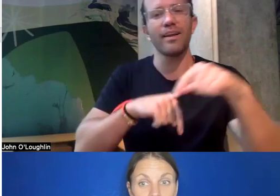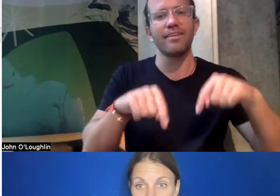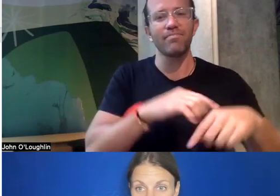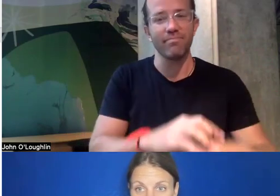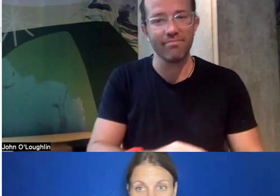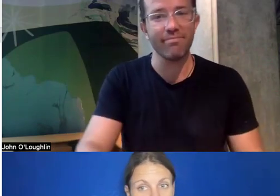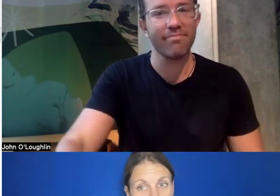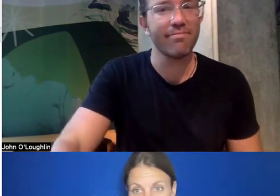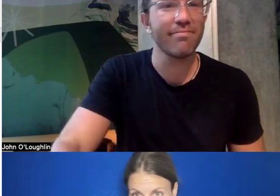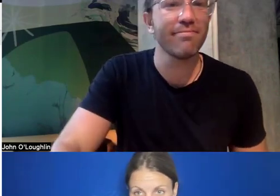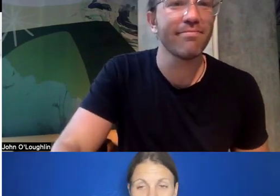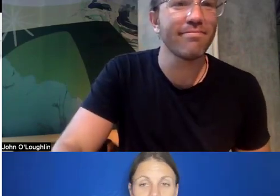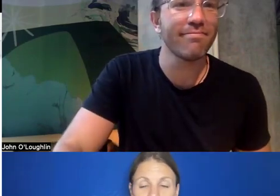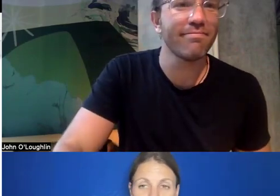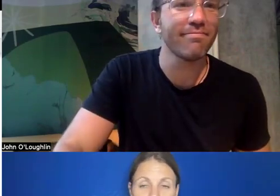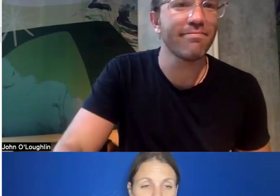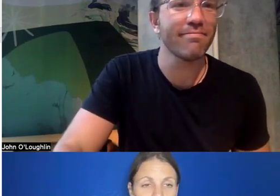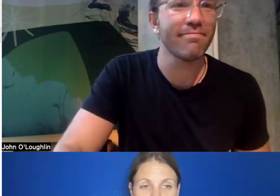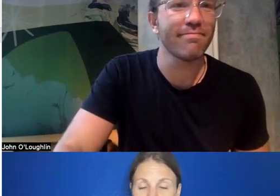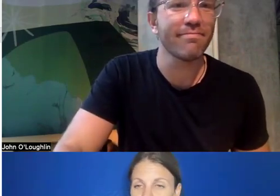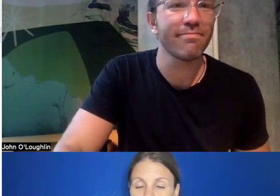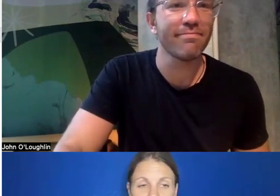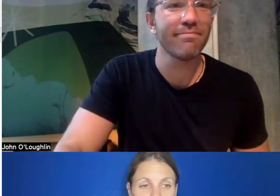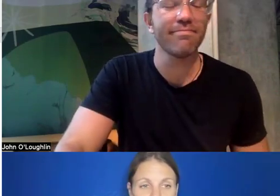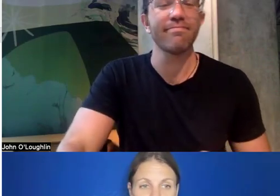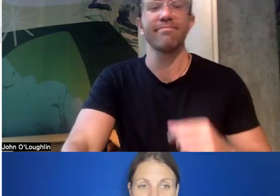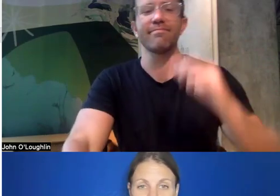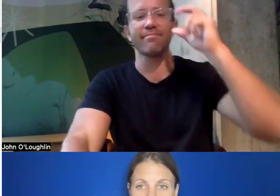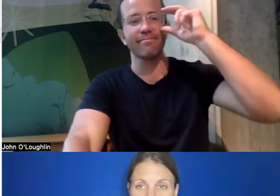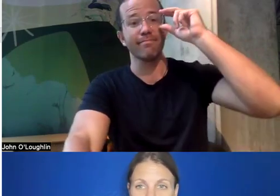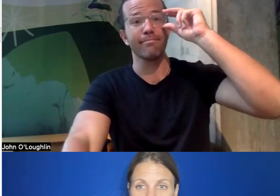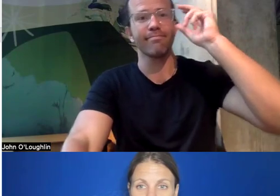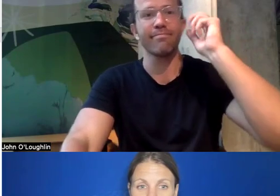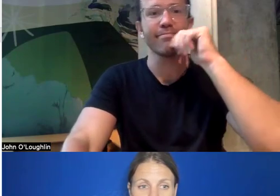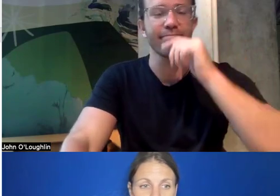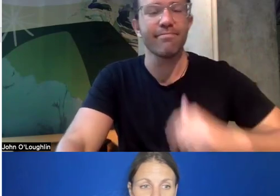If you miss something, you can always go back, complete it.